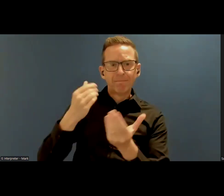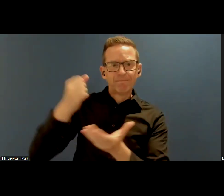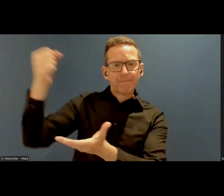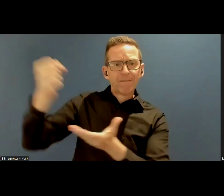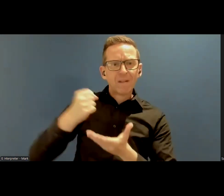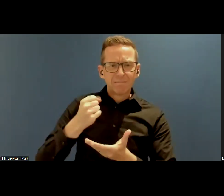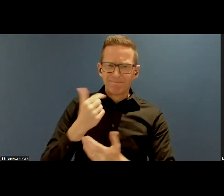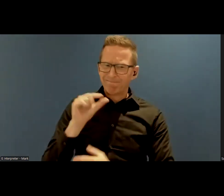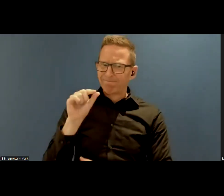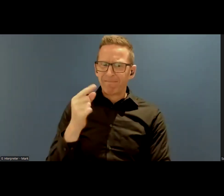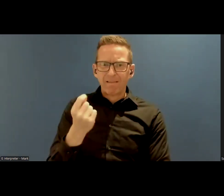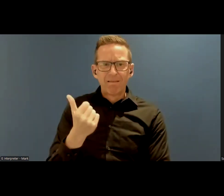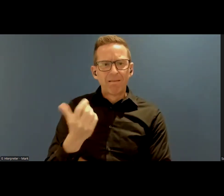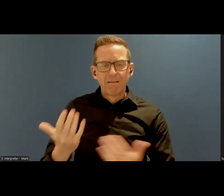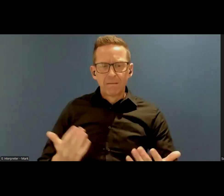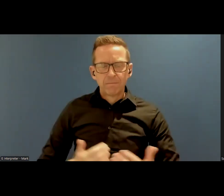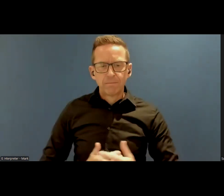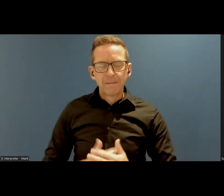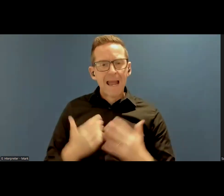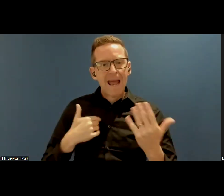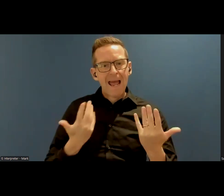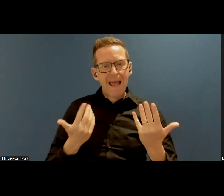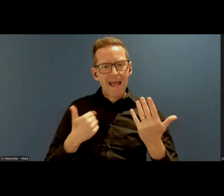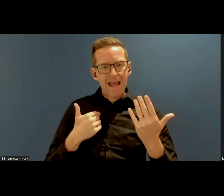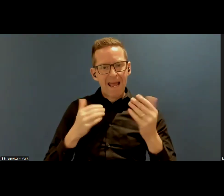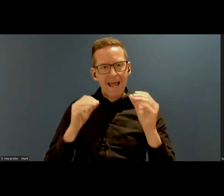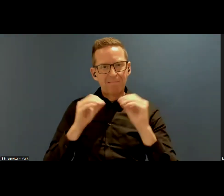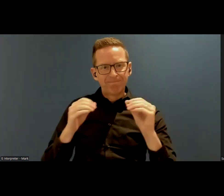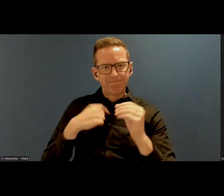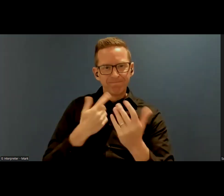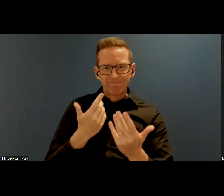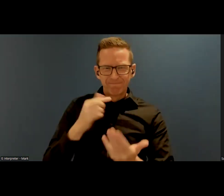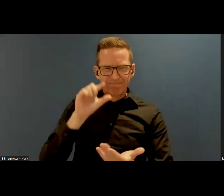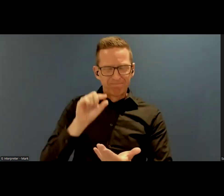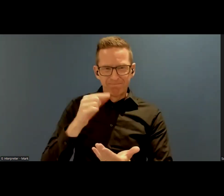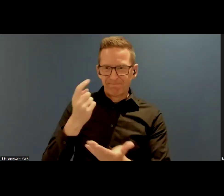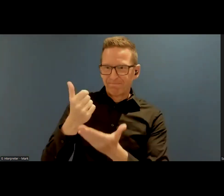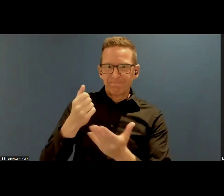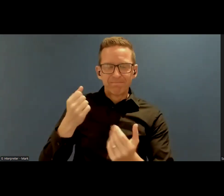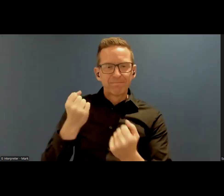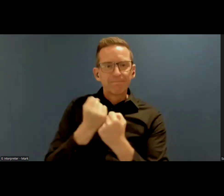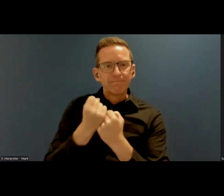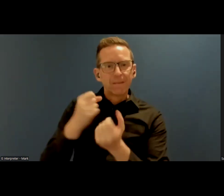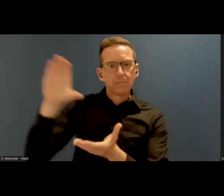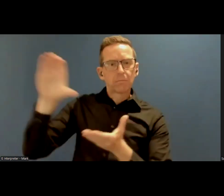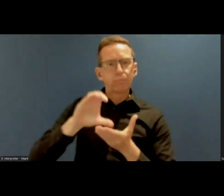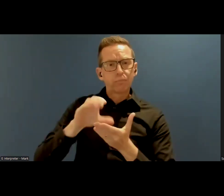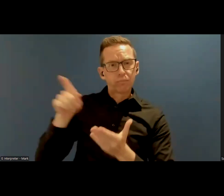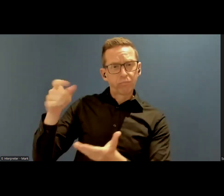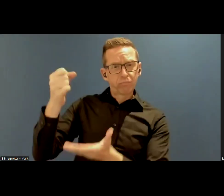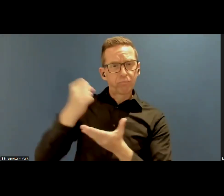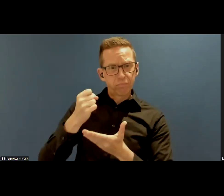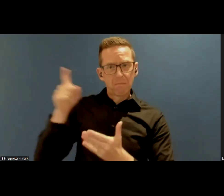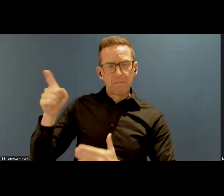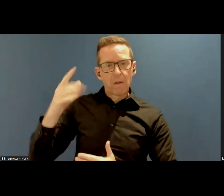that platform to be had by the governments. And it's just the time that we are forming partnerships,